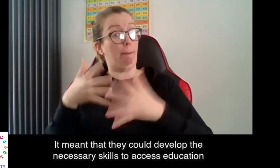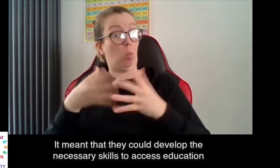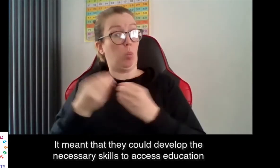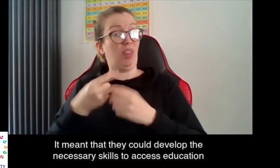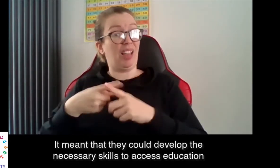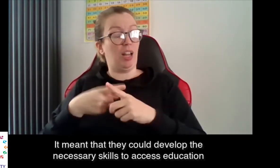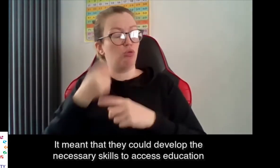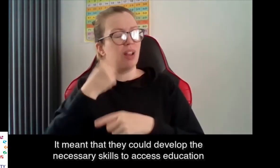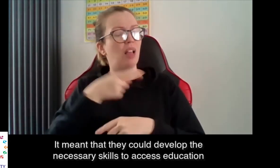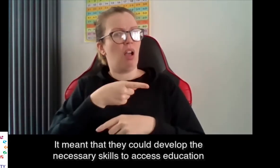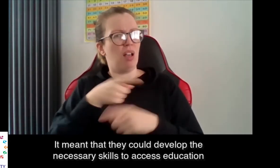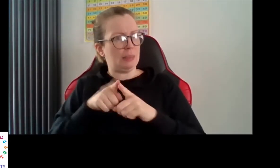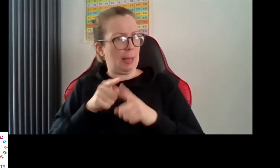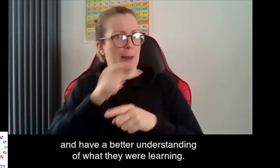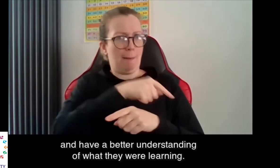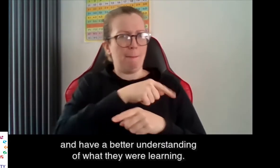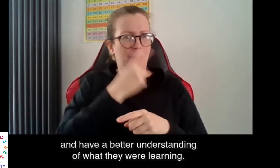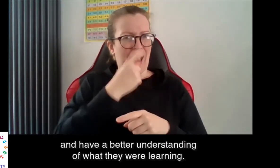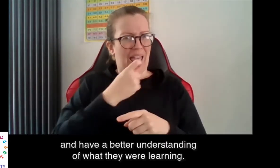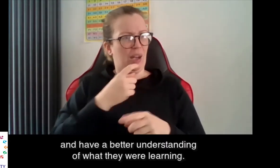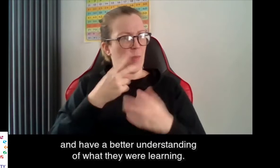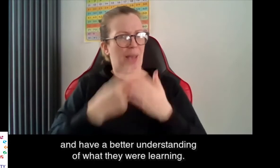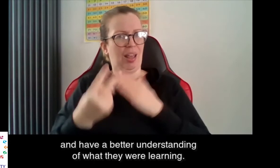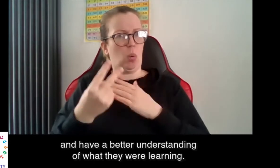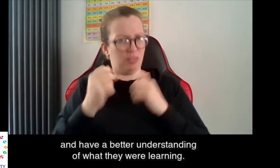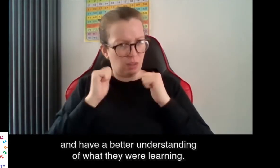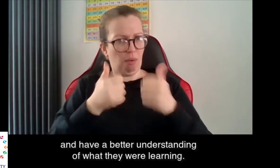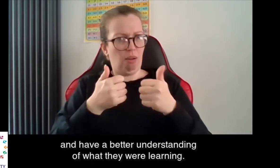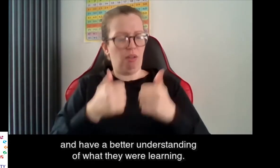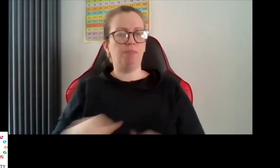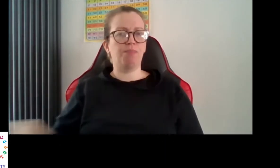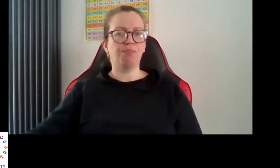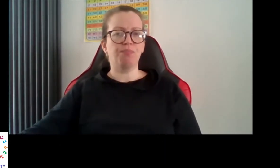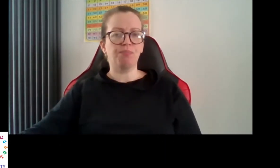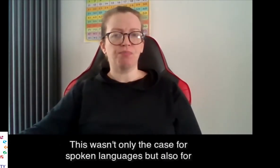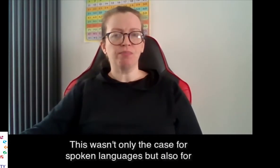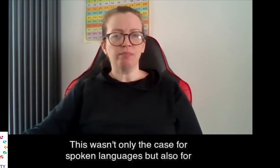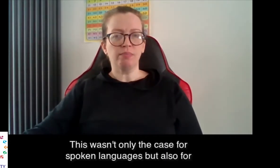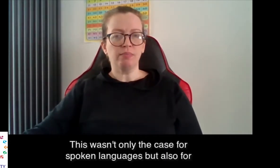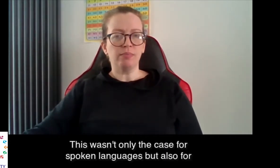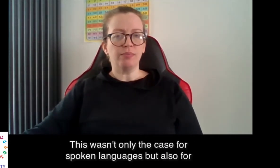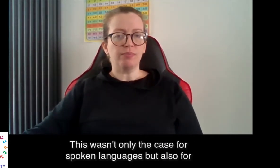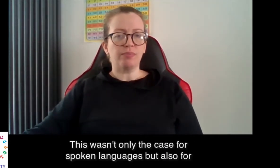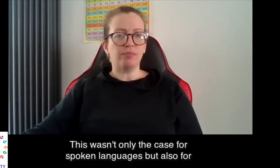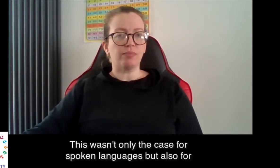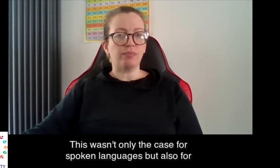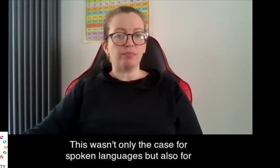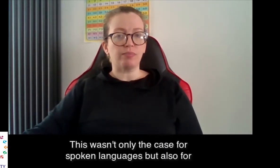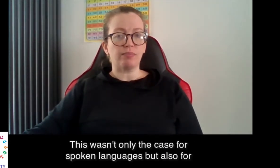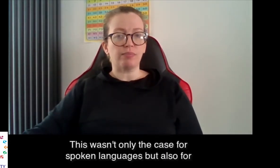to access education and have a better understanding of what they were learning. This wasn't only the case for spoken languages,